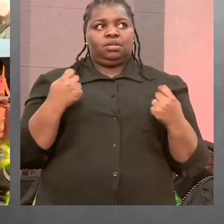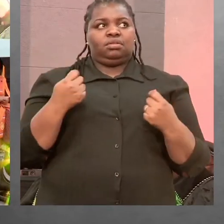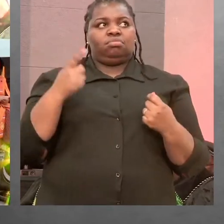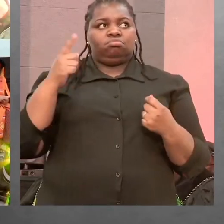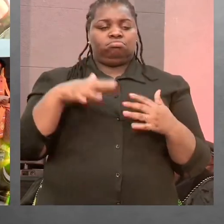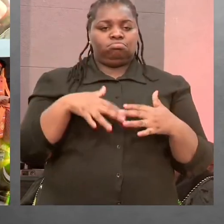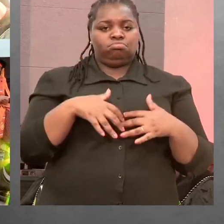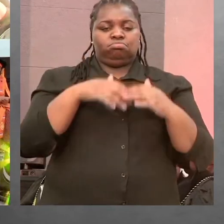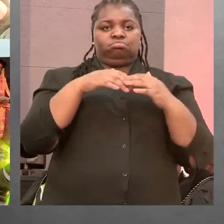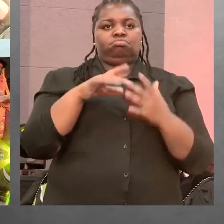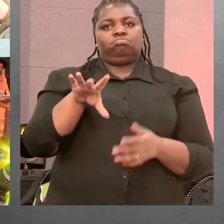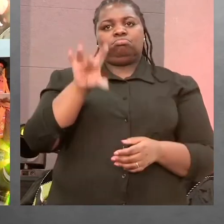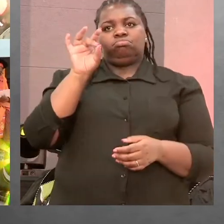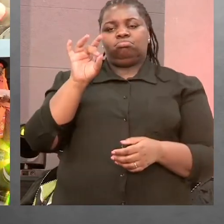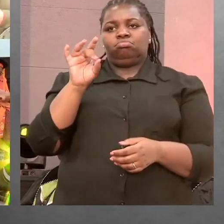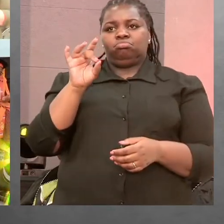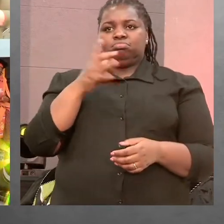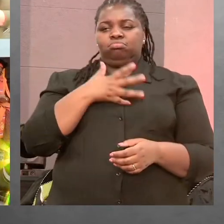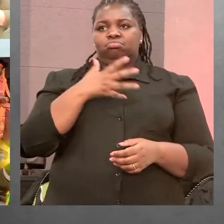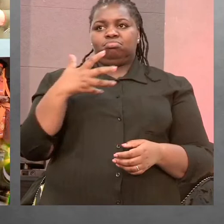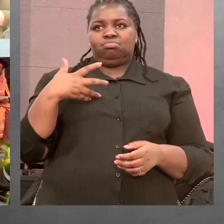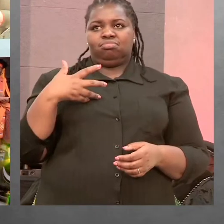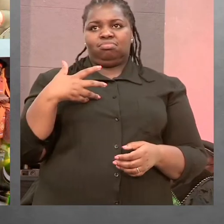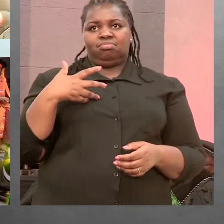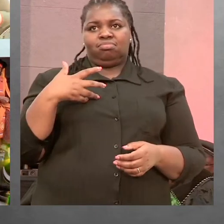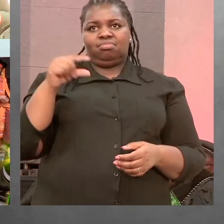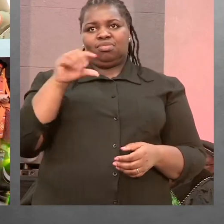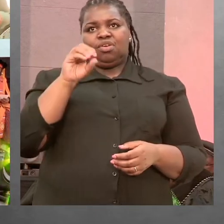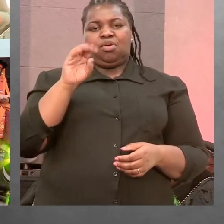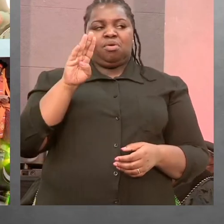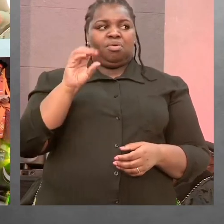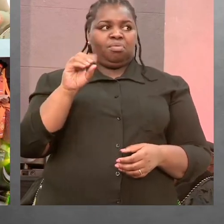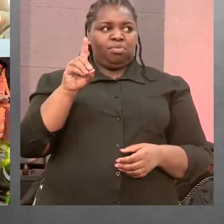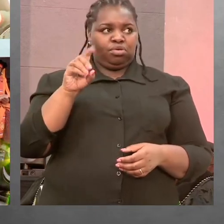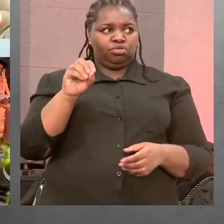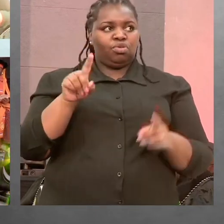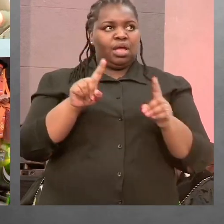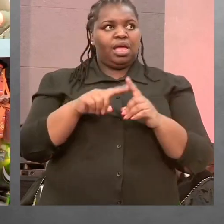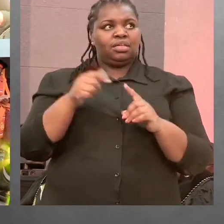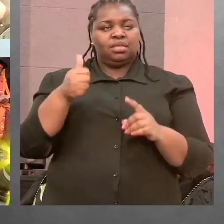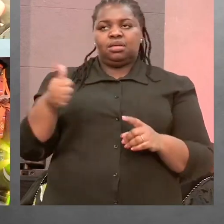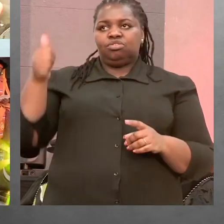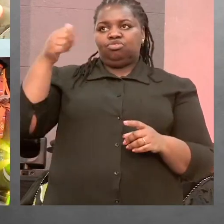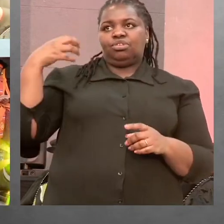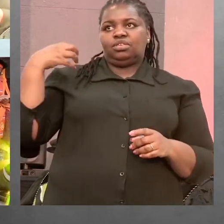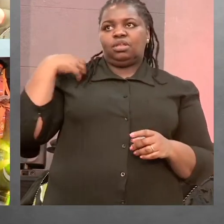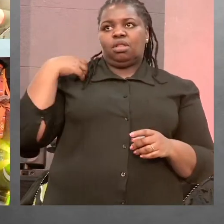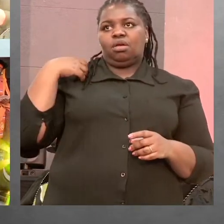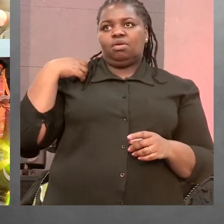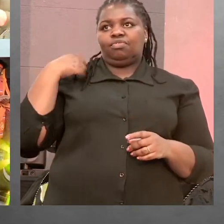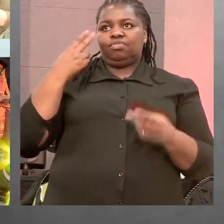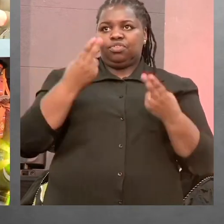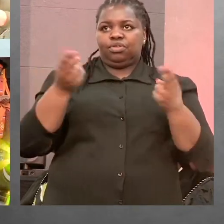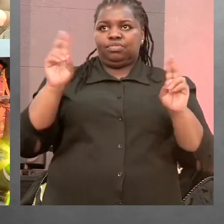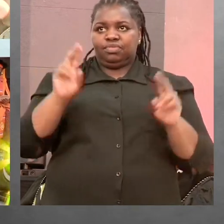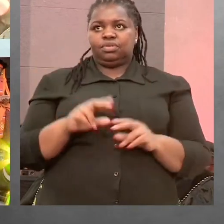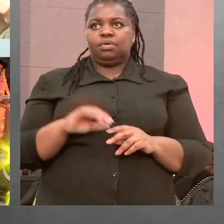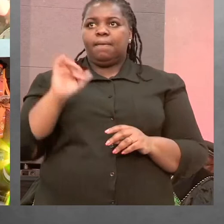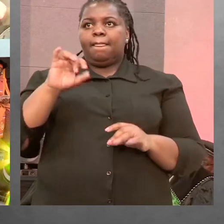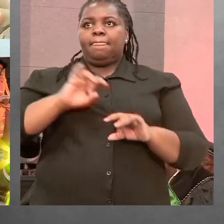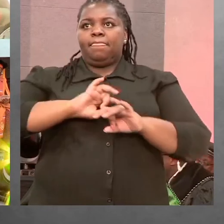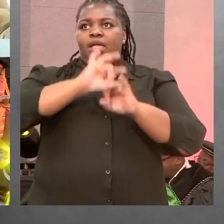installation of Ms. Nonkululeko Gobodo as Chancellor of the University. Clearly